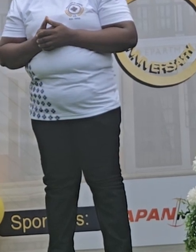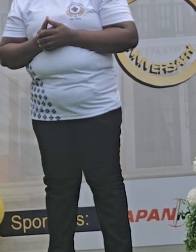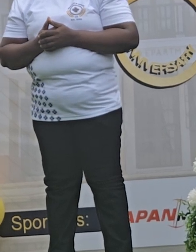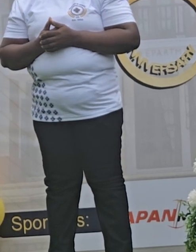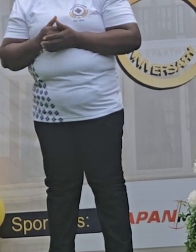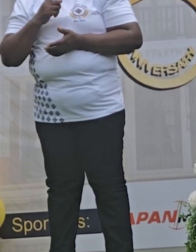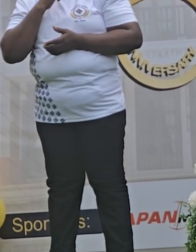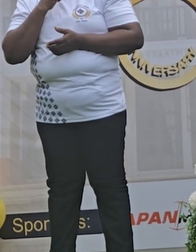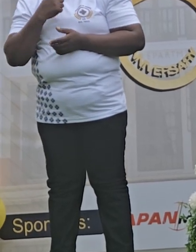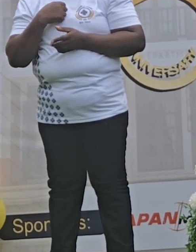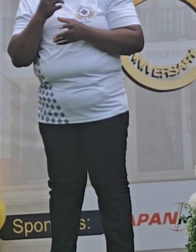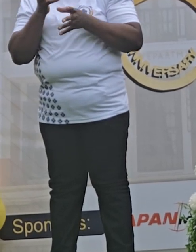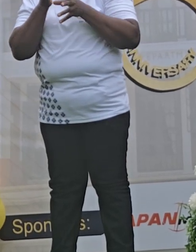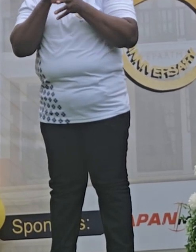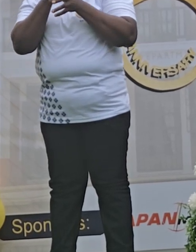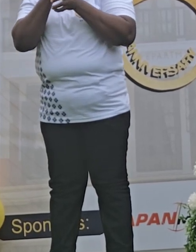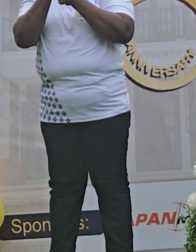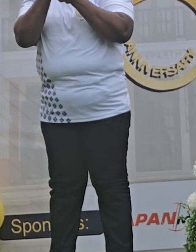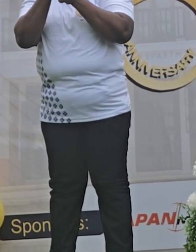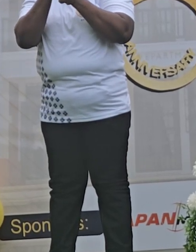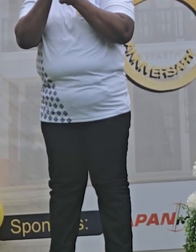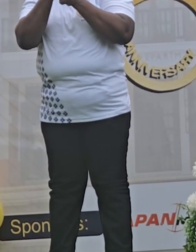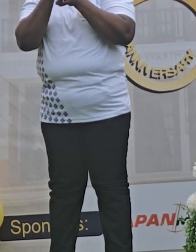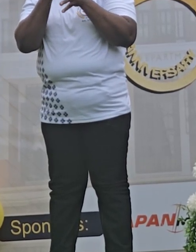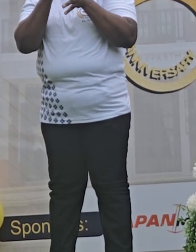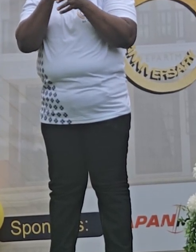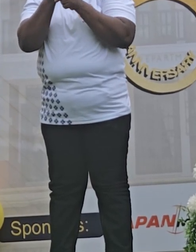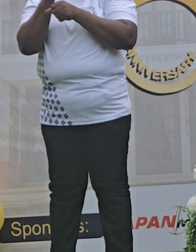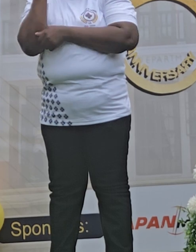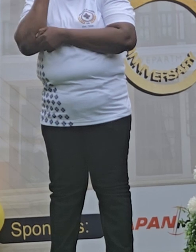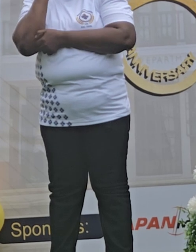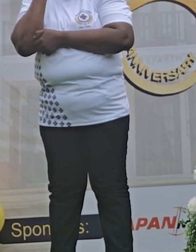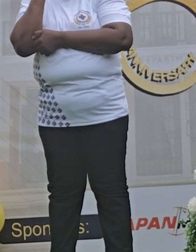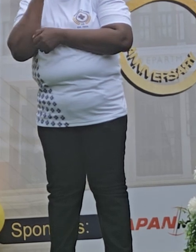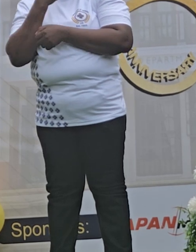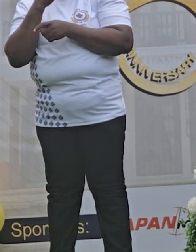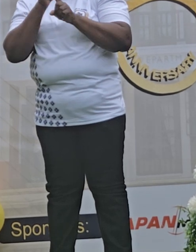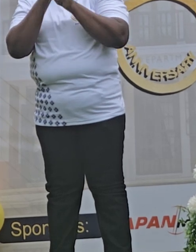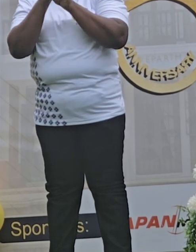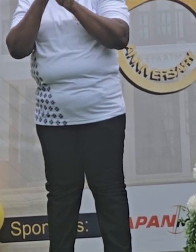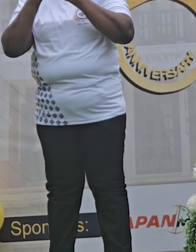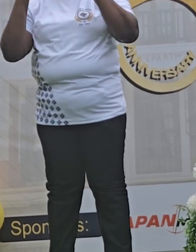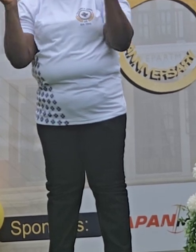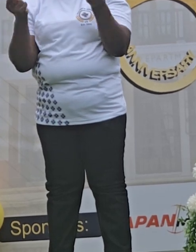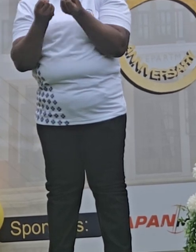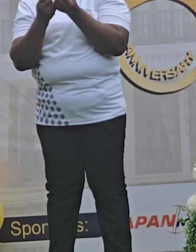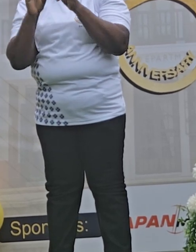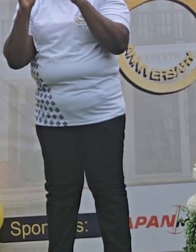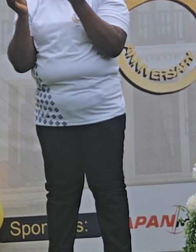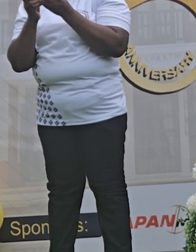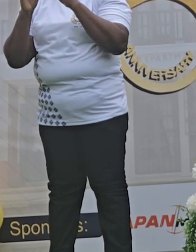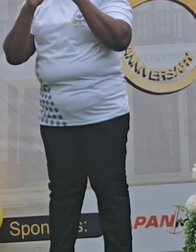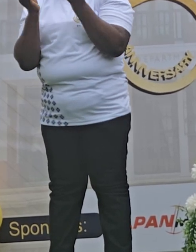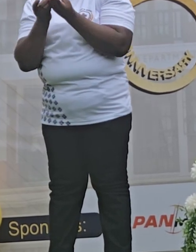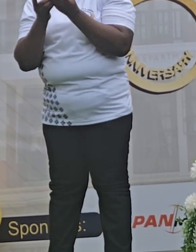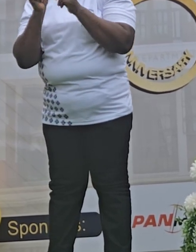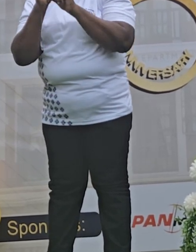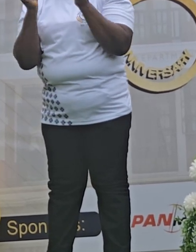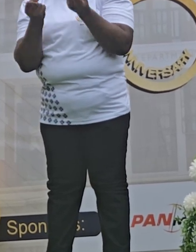I'm supposed to give a brief history of the Sociology department, the Department of